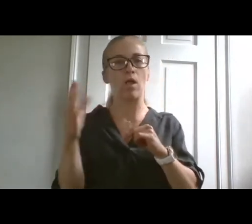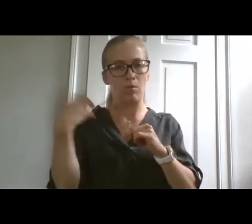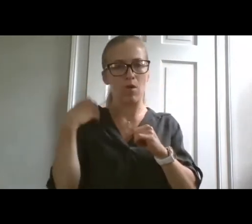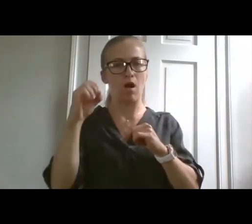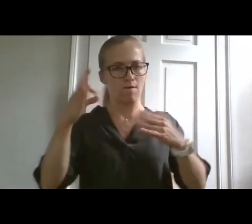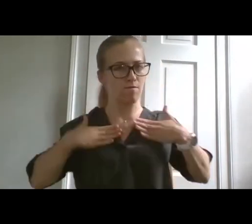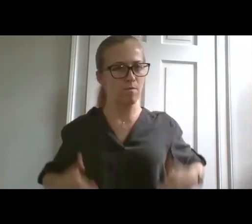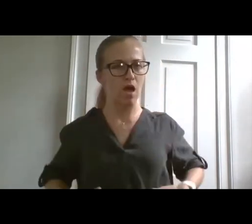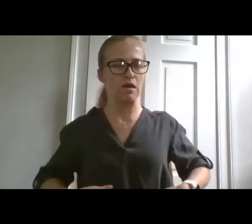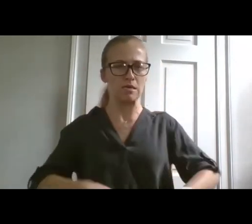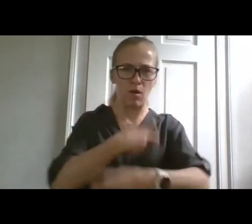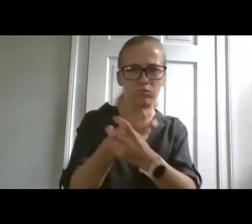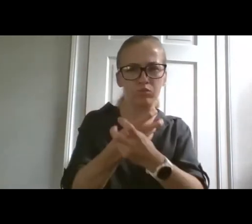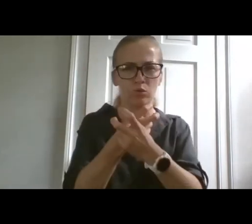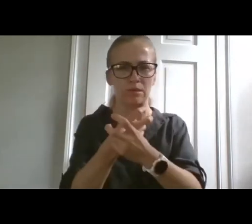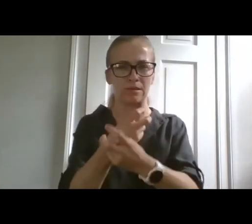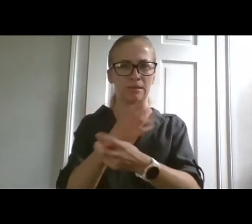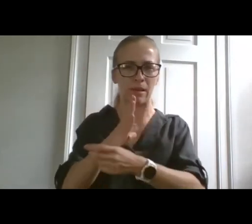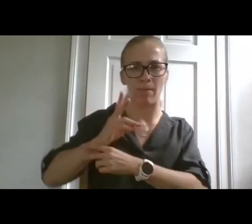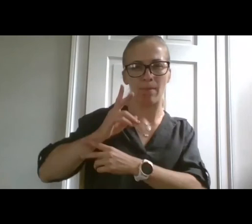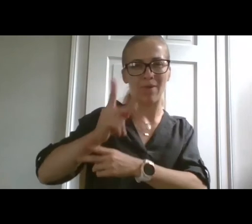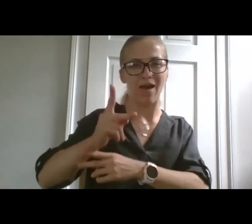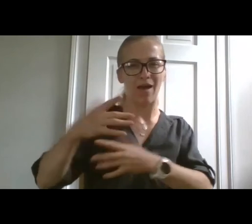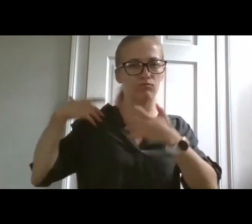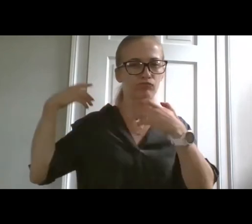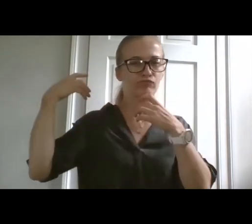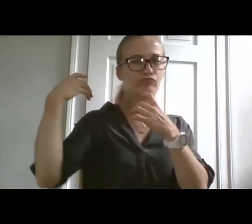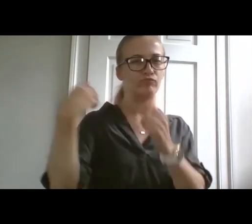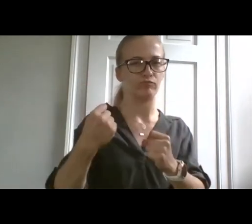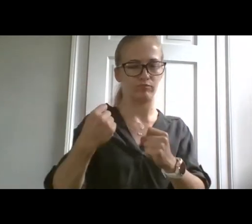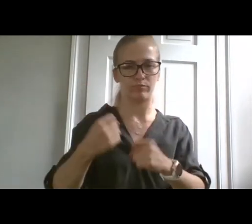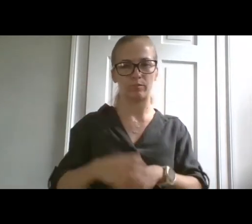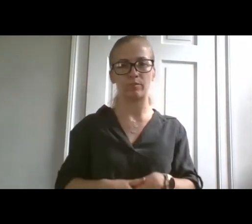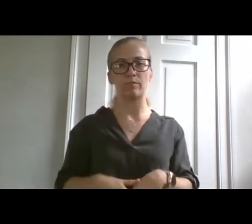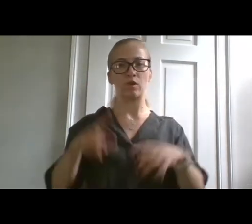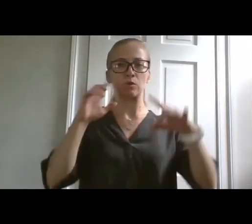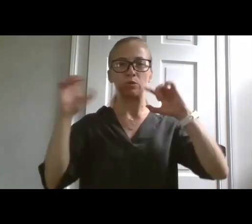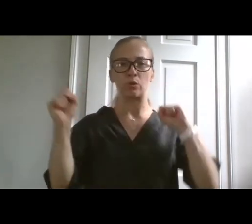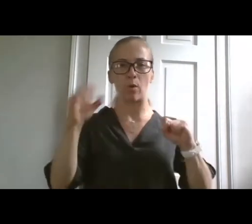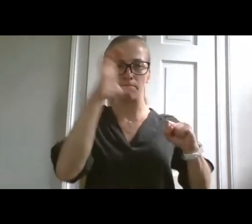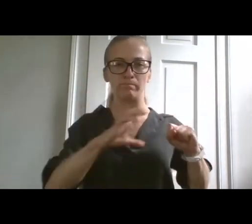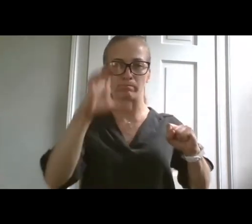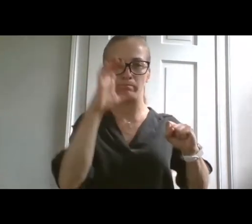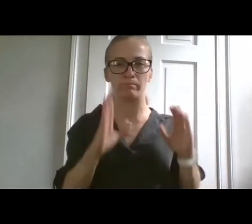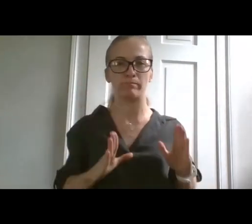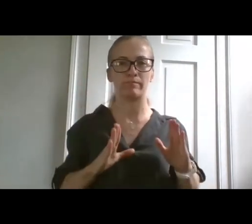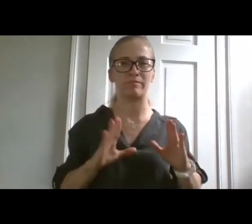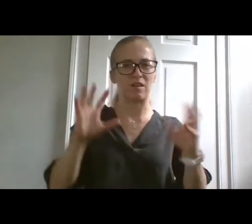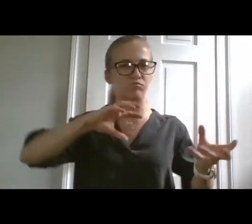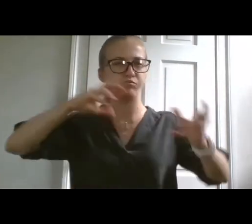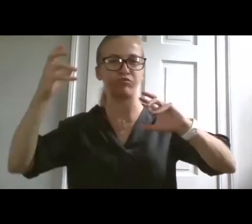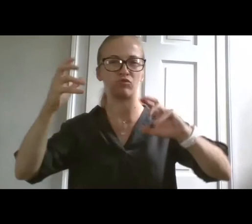body, poisoning it back toward health. Storm seeker, chaos maker,